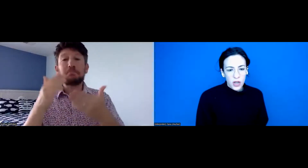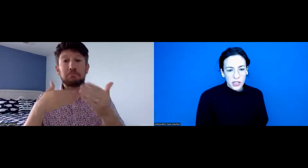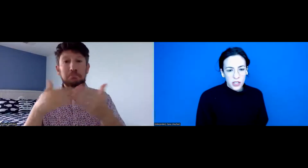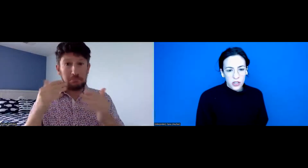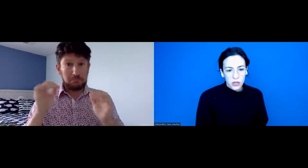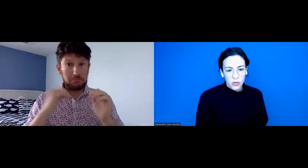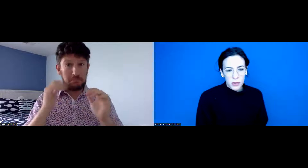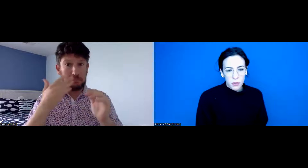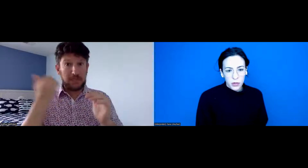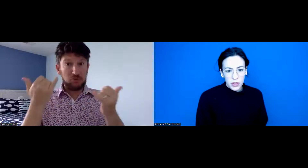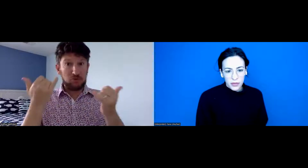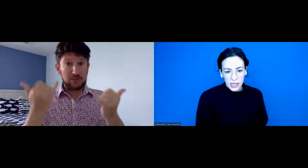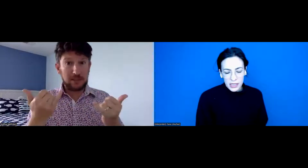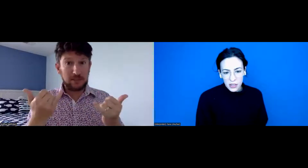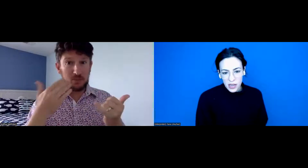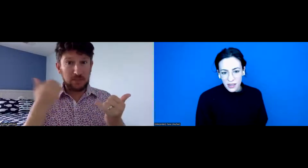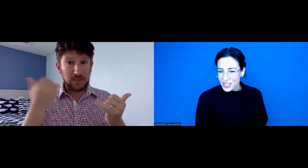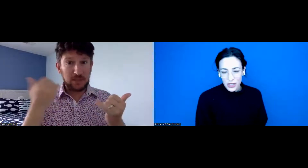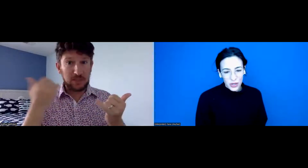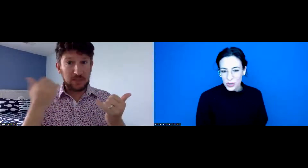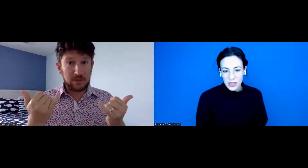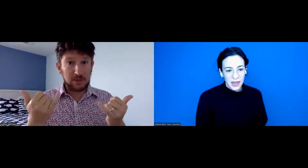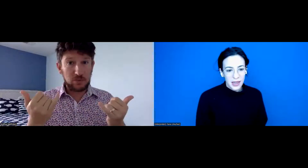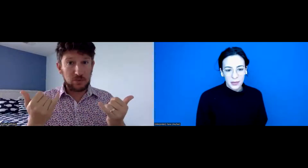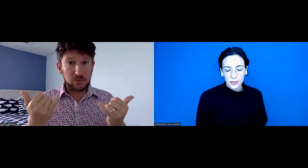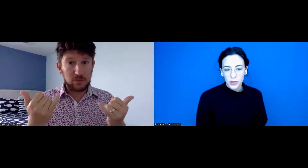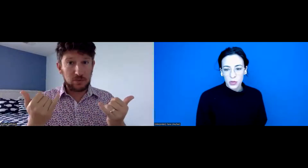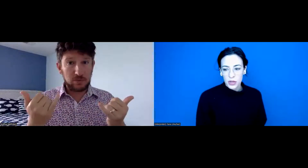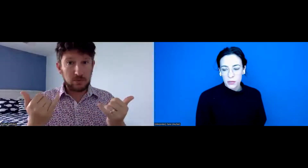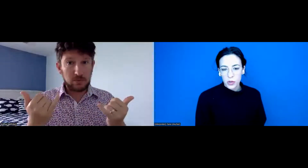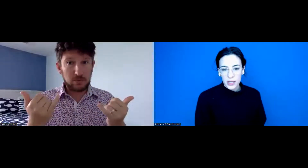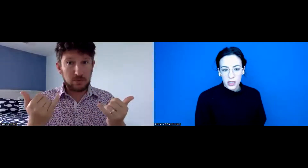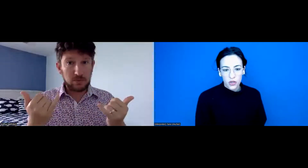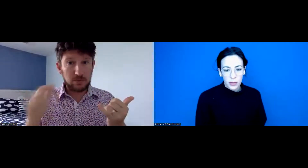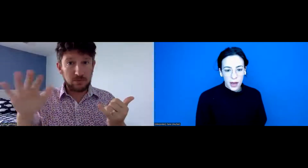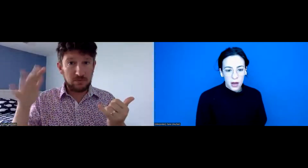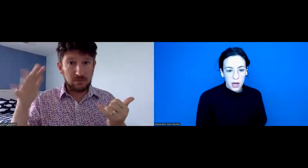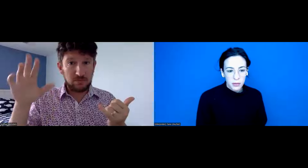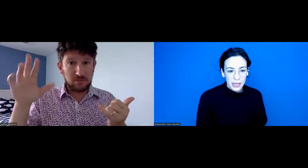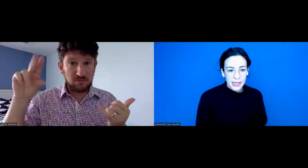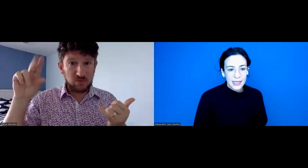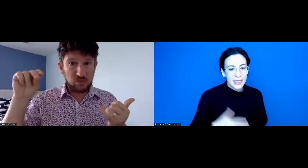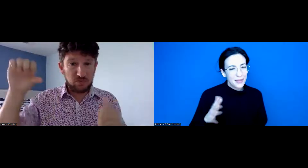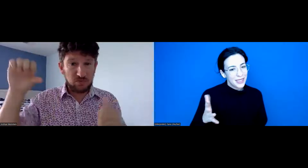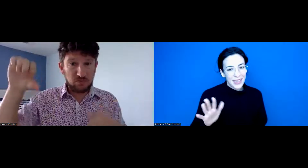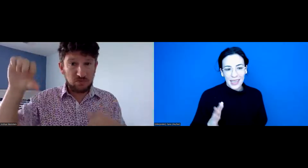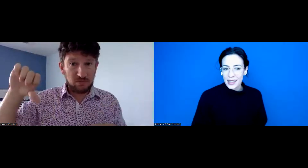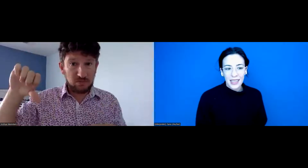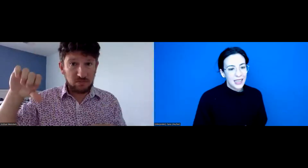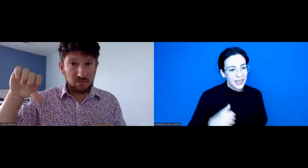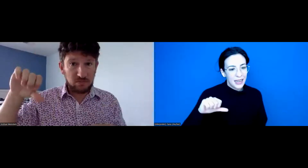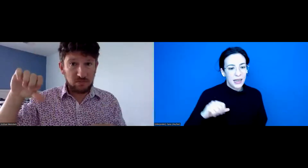I may try to just reboot if I continue to have issues, to reboot and then join back on, because it seems